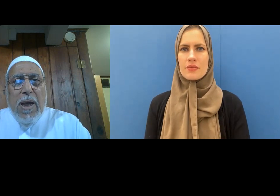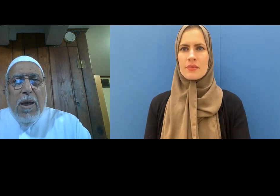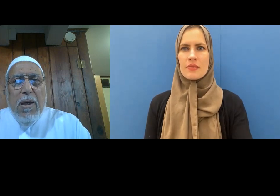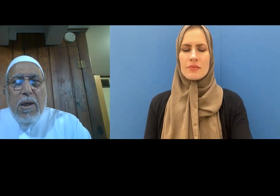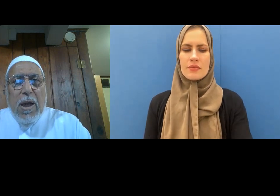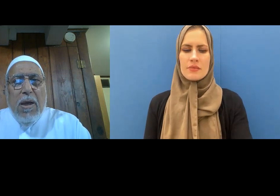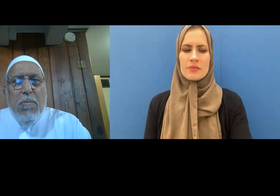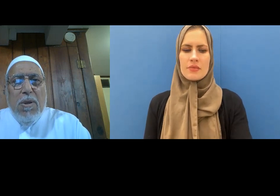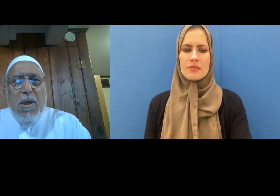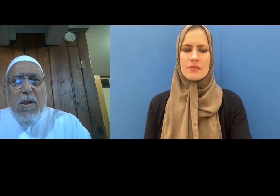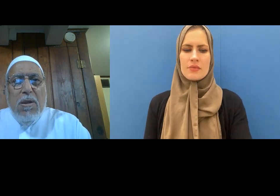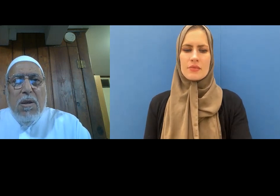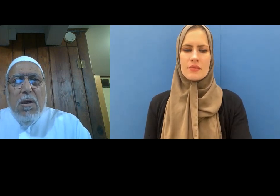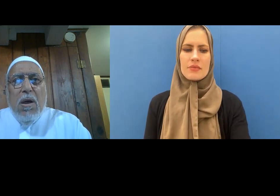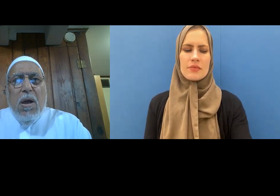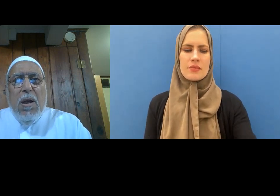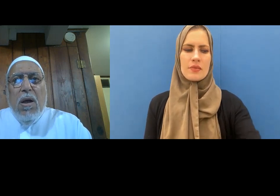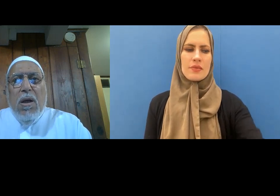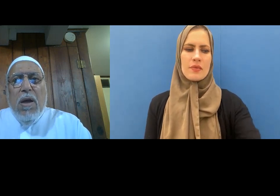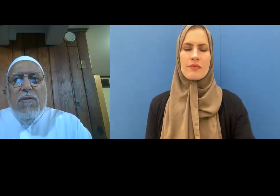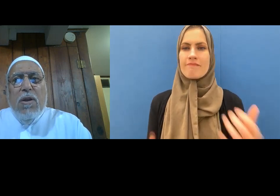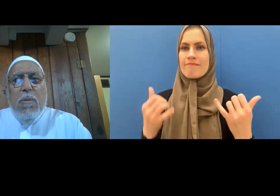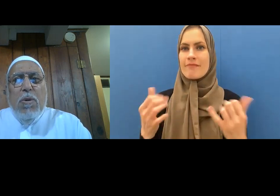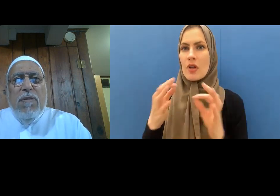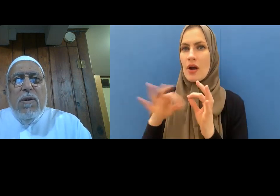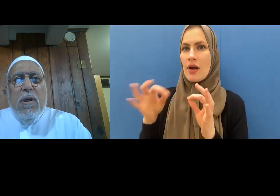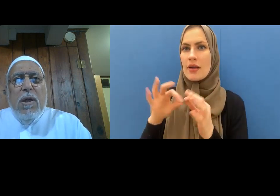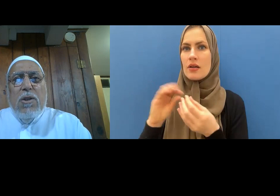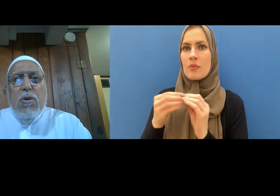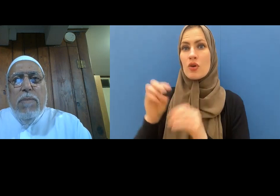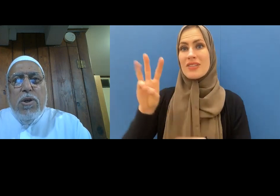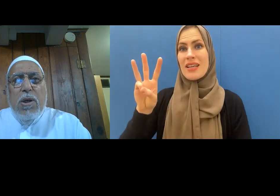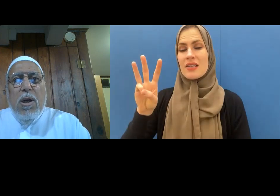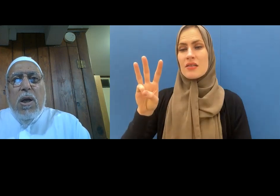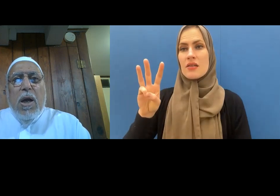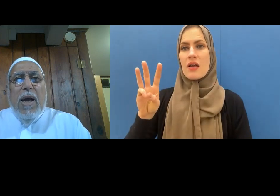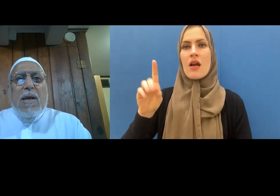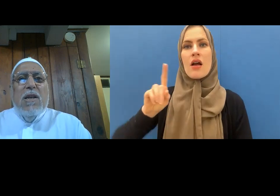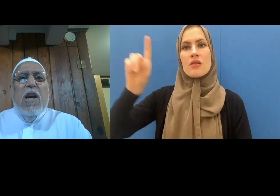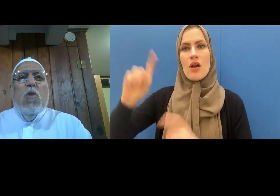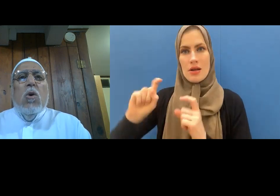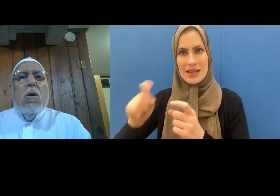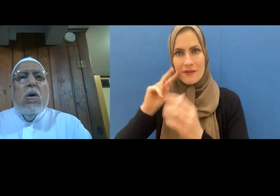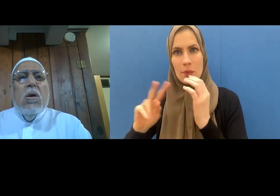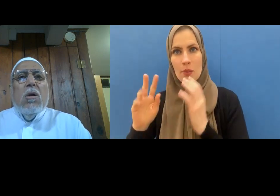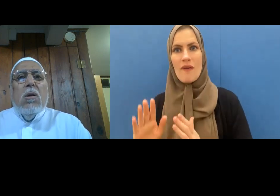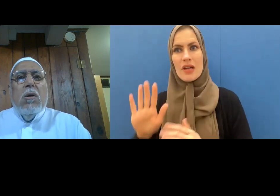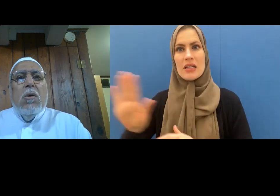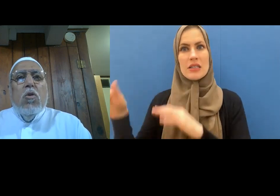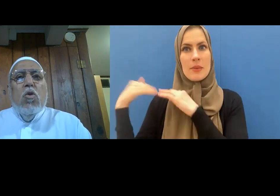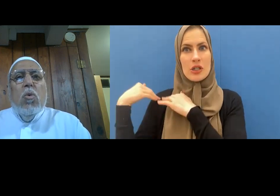In this ayah, in ayah number 6, Allah gives the Prophet his commission as a